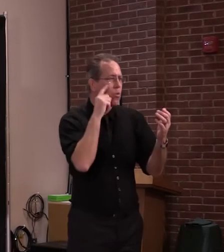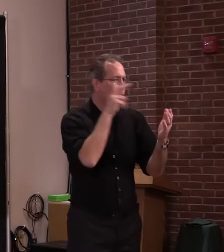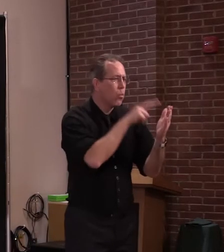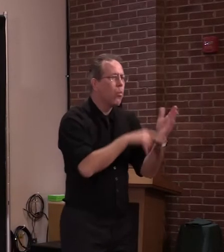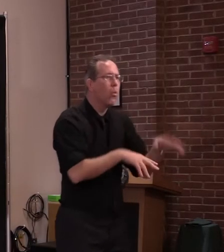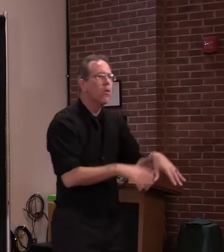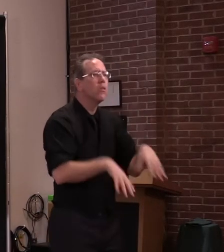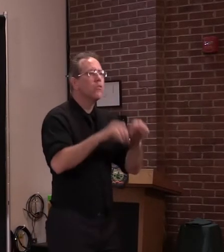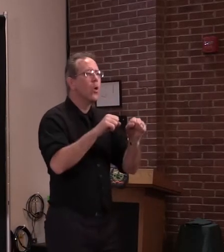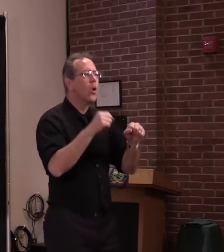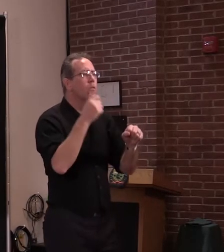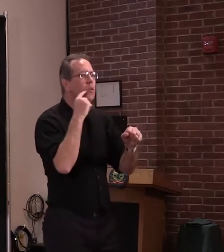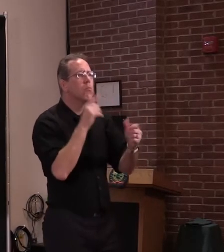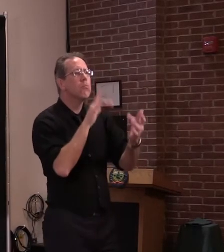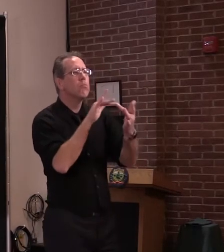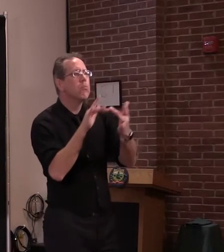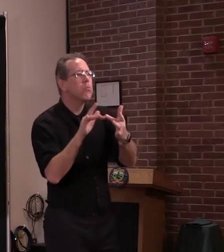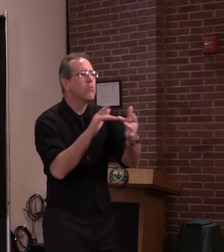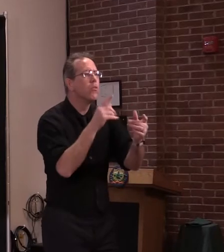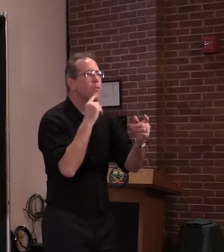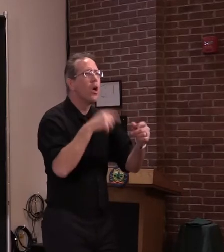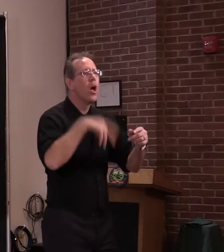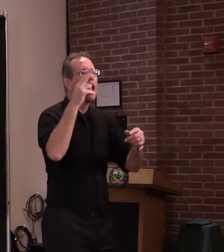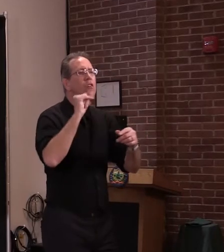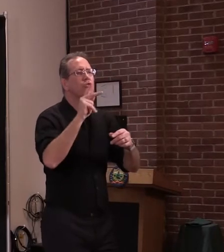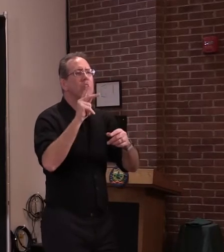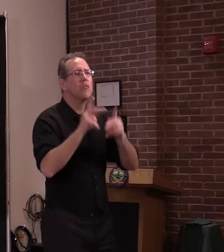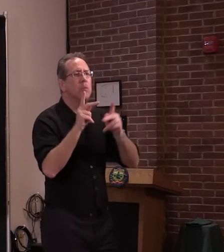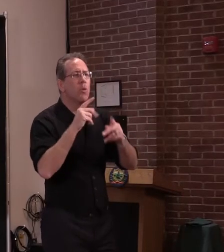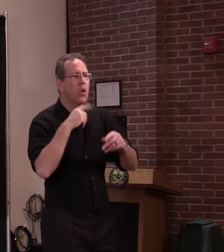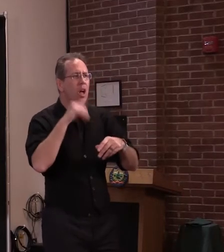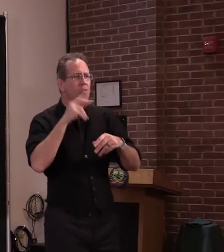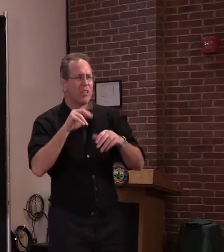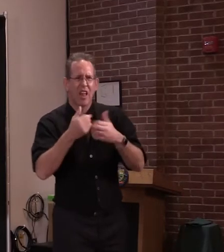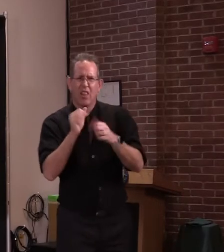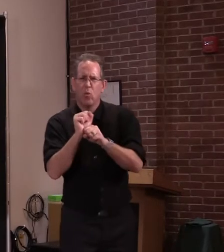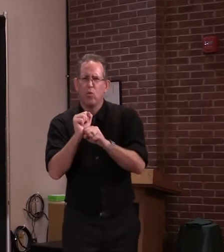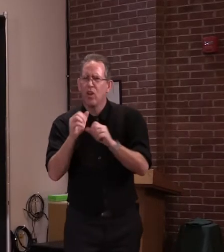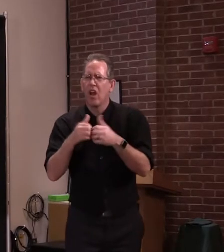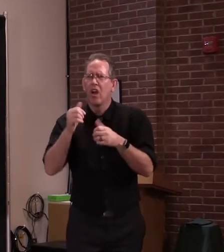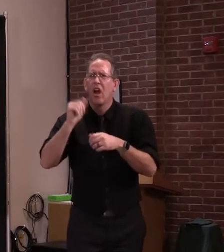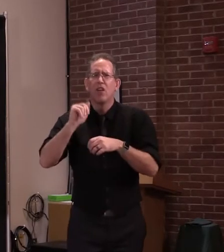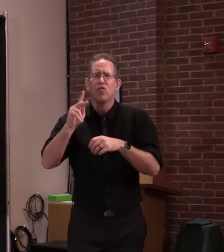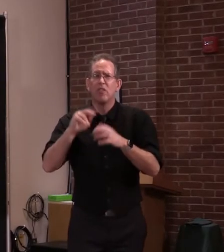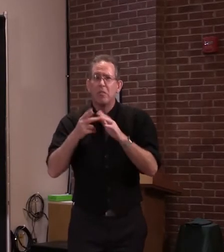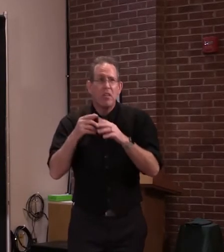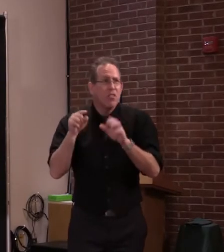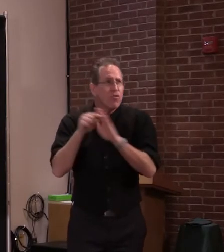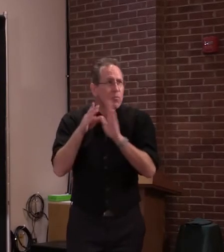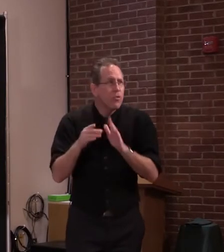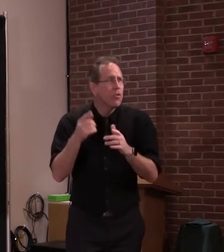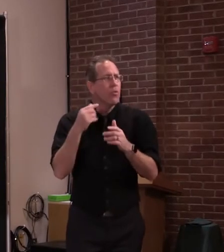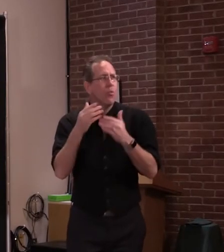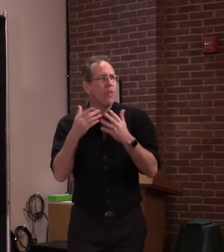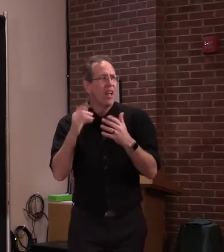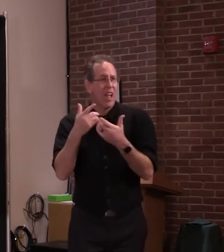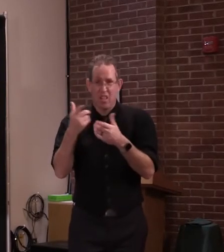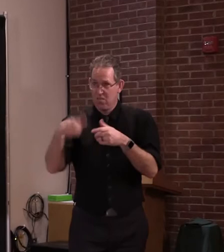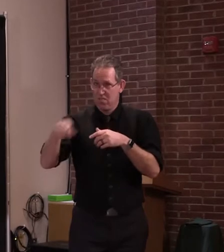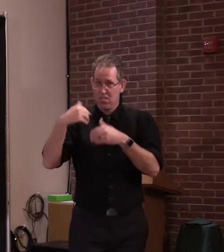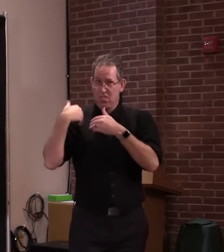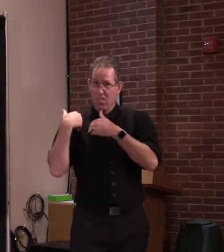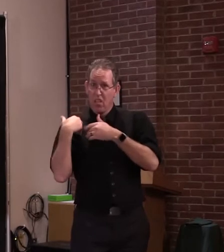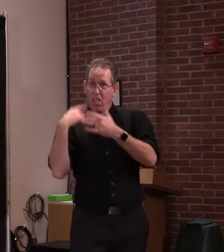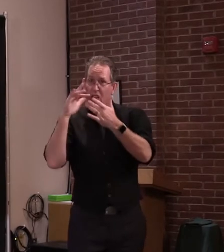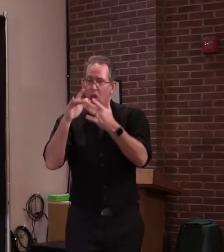And I'm just wondering, how is that going? How are you knowing who's at a higher risk and how to notify them?